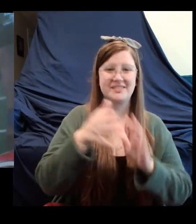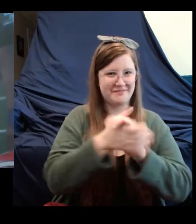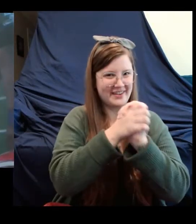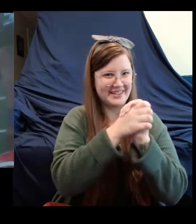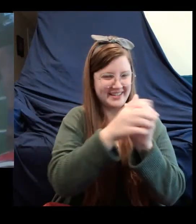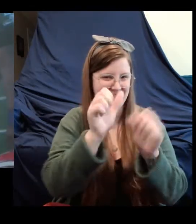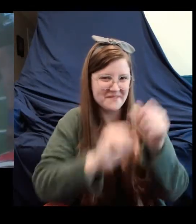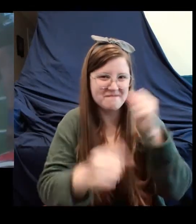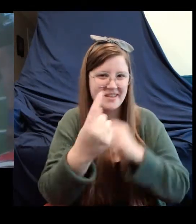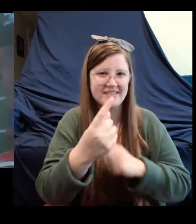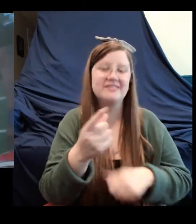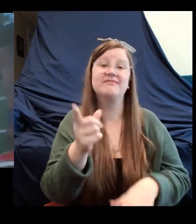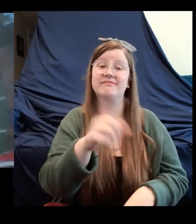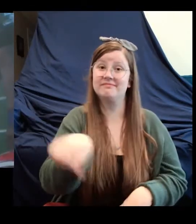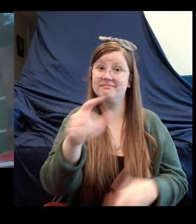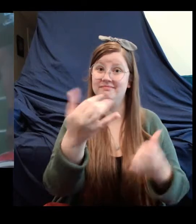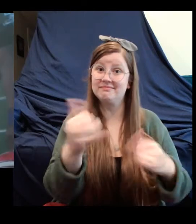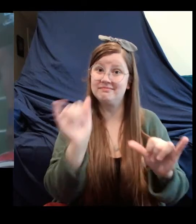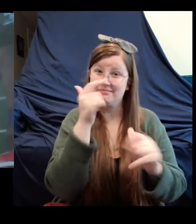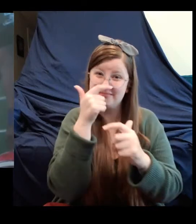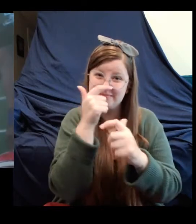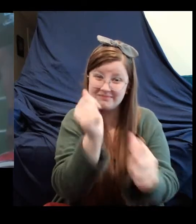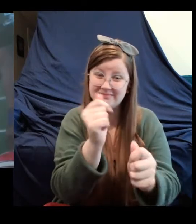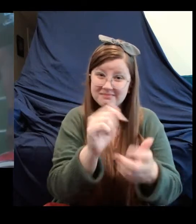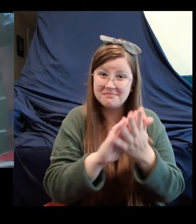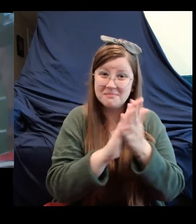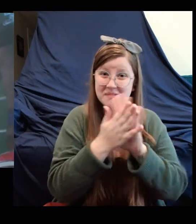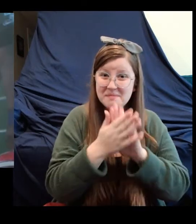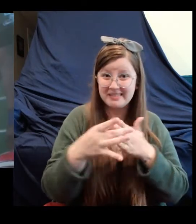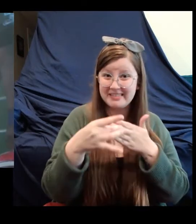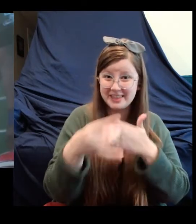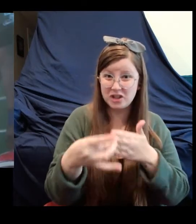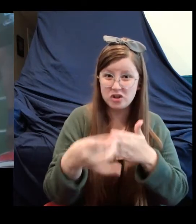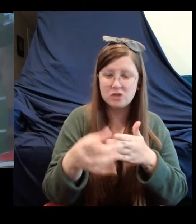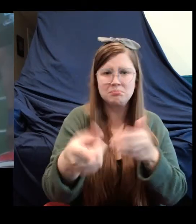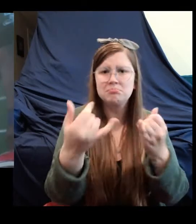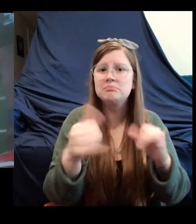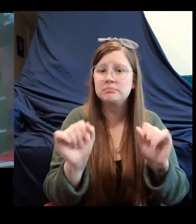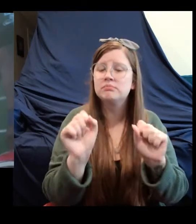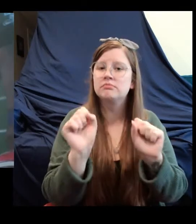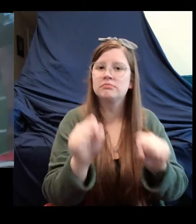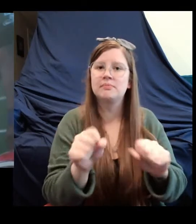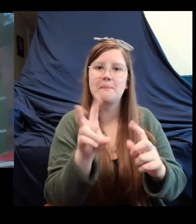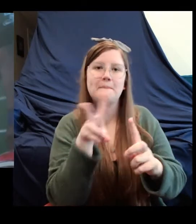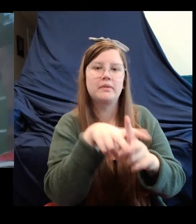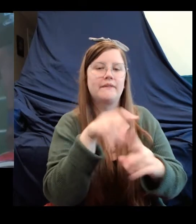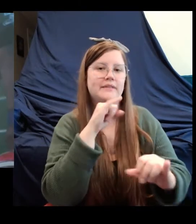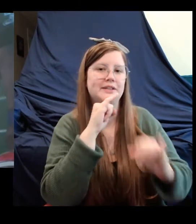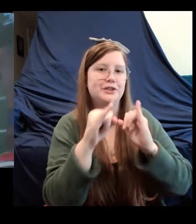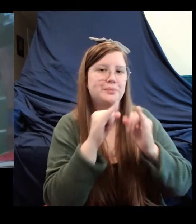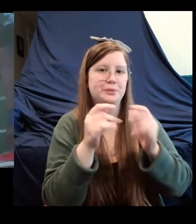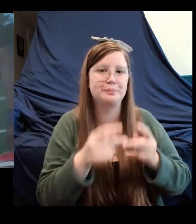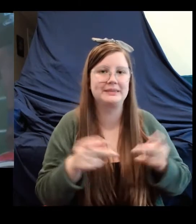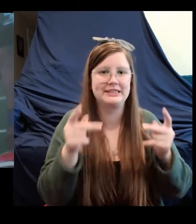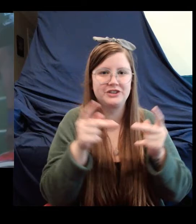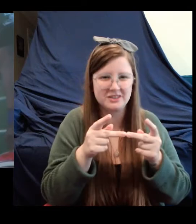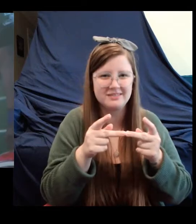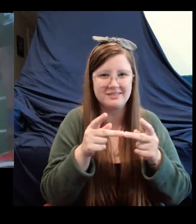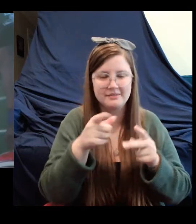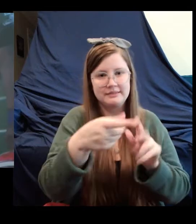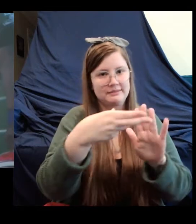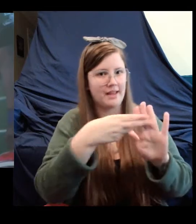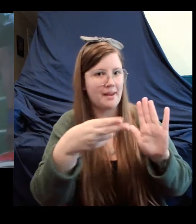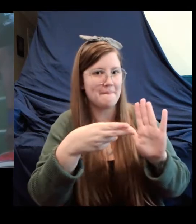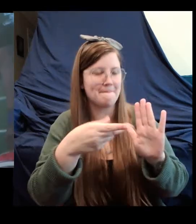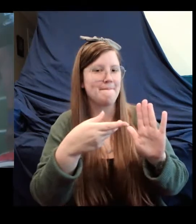sign up for an appointed officer for your class. You can do this down in the ASB office. It's an interview process. So